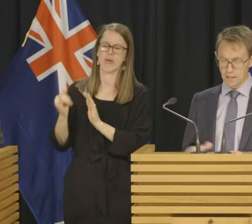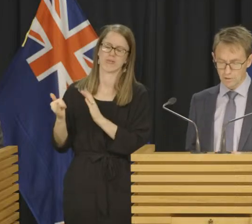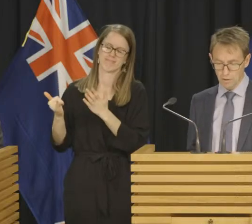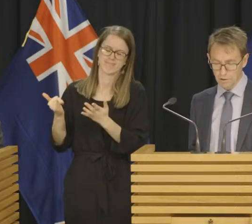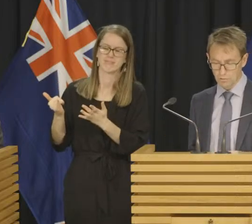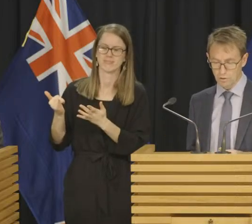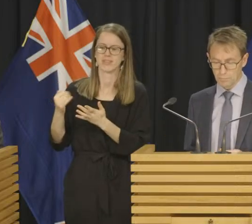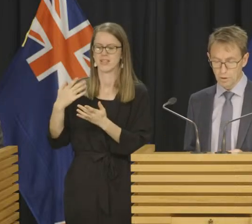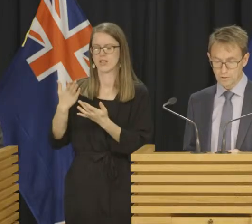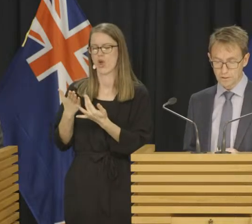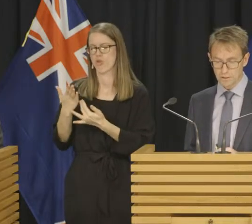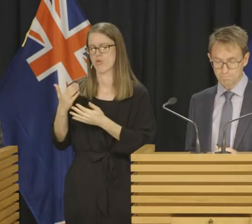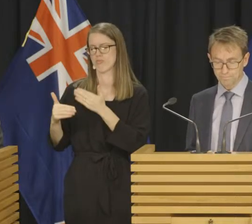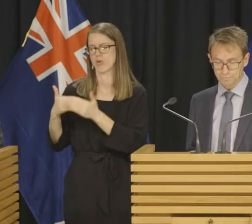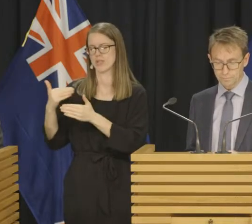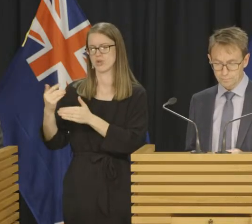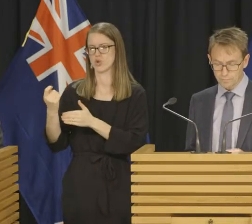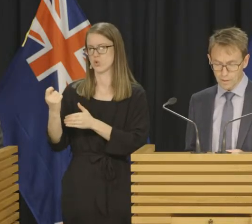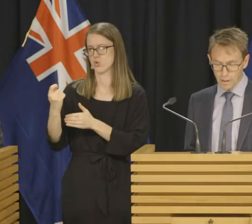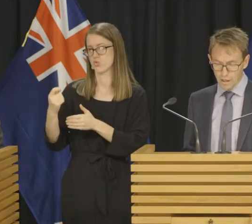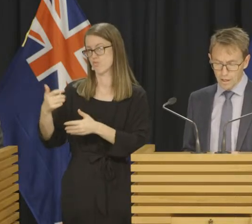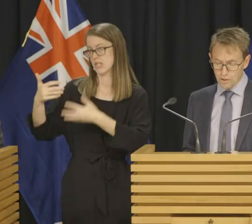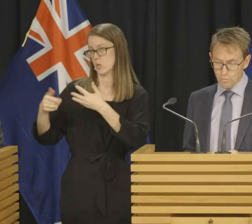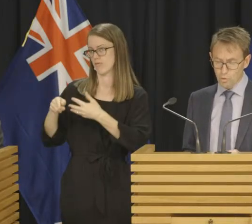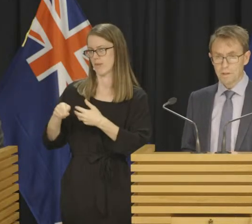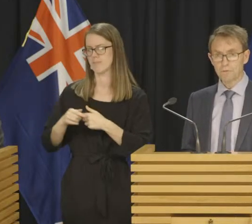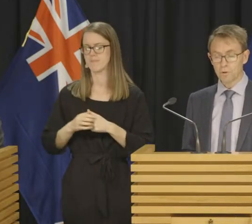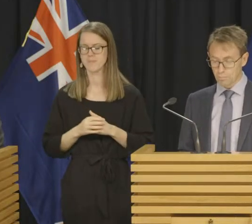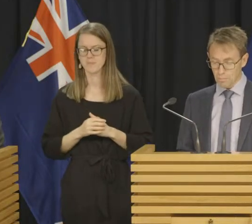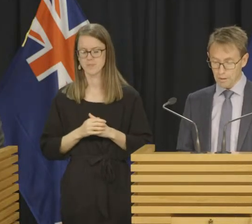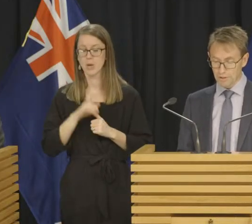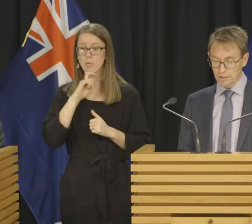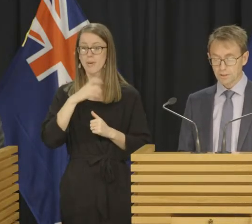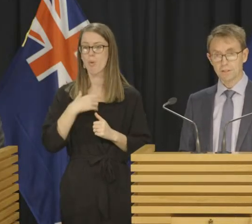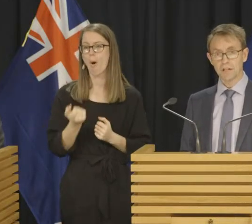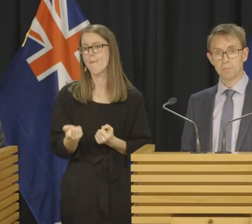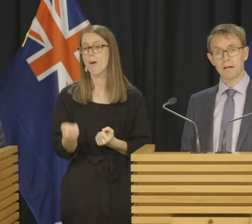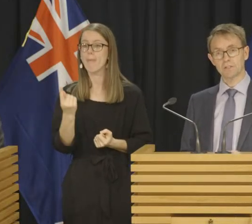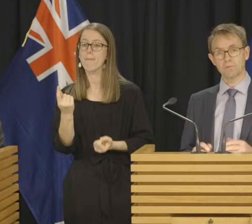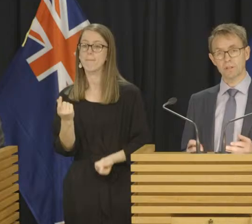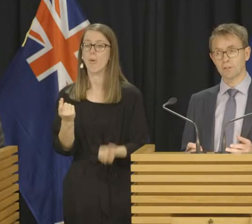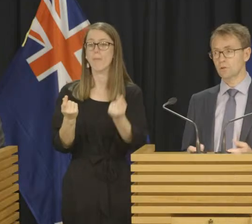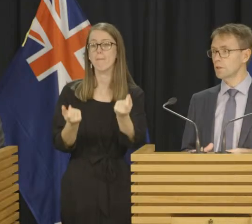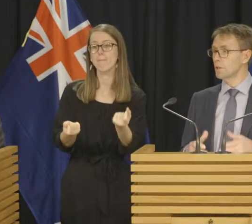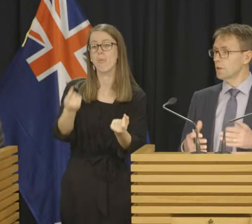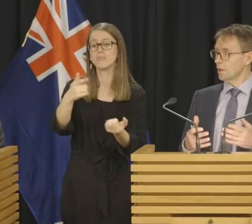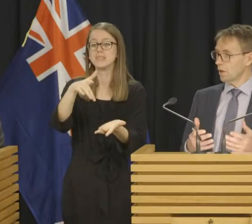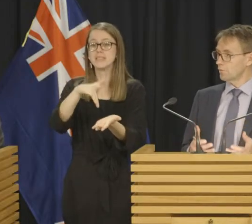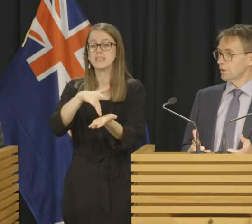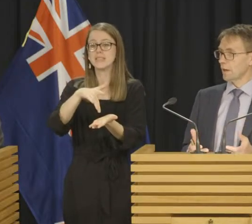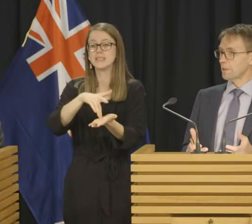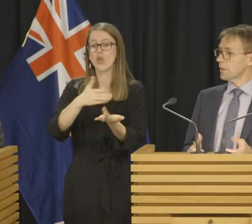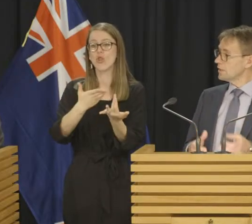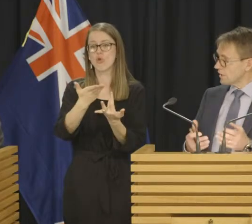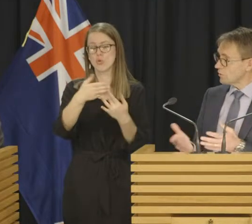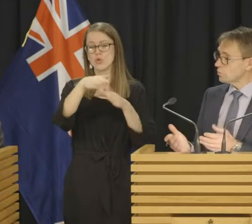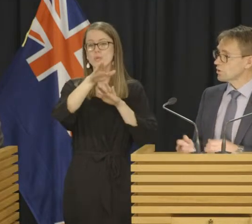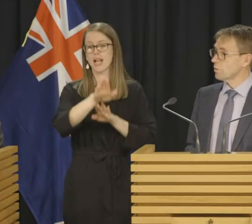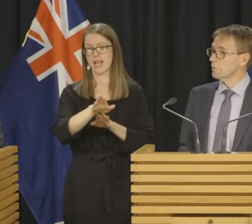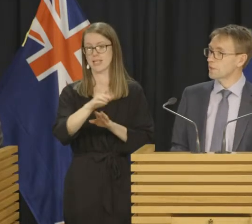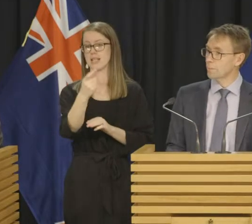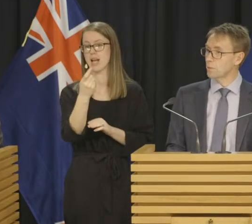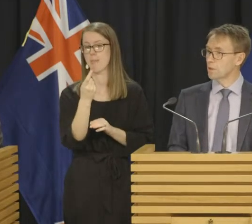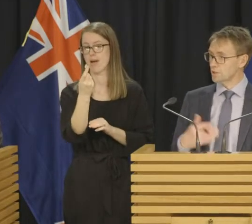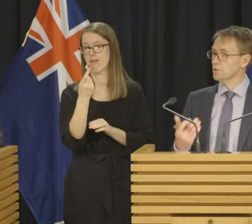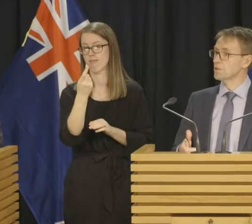and they are now going through that process. There will be further pop-up centres in other parts of the country over the coming days and